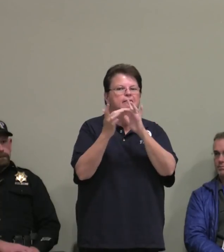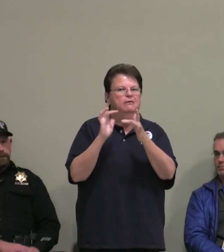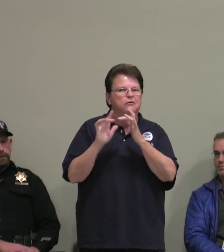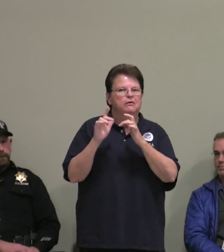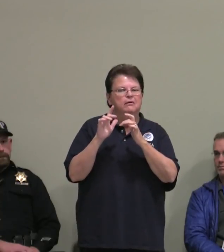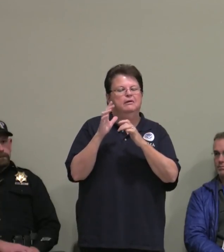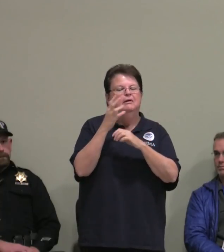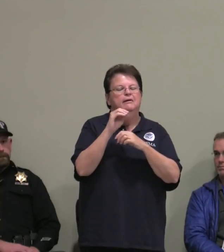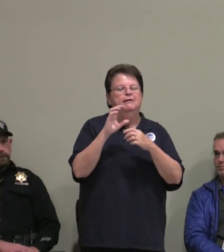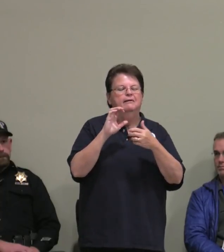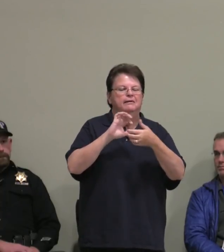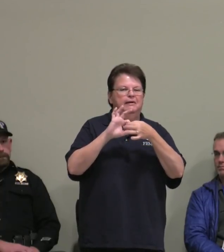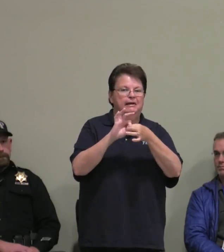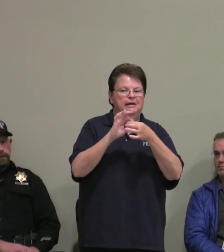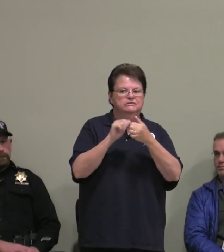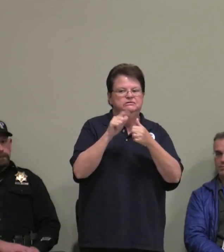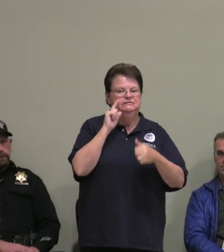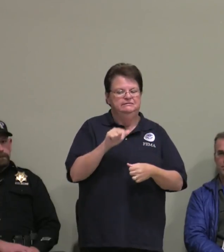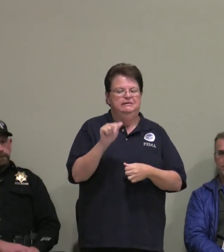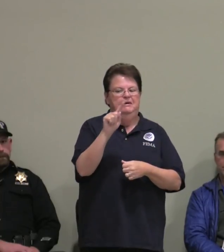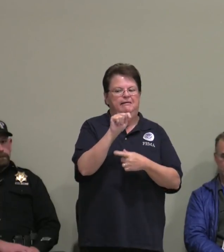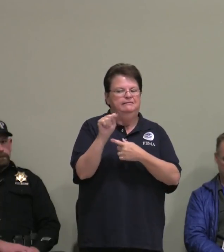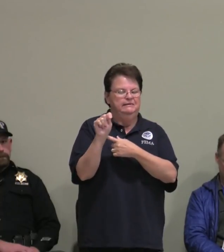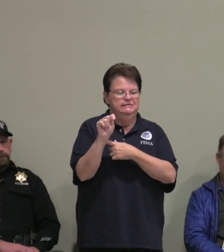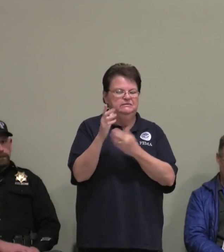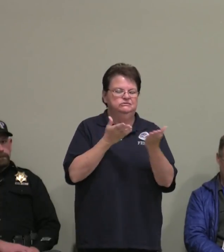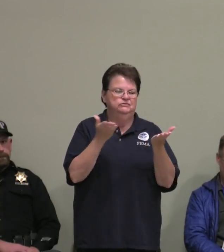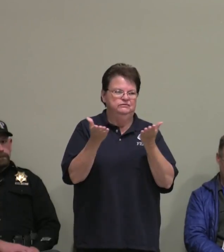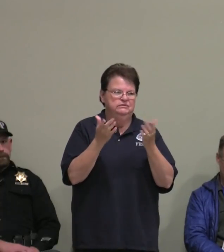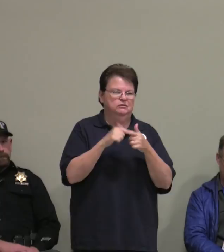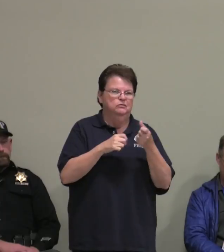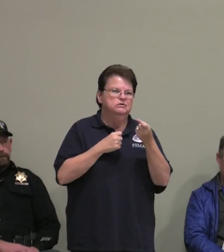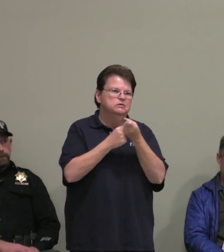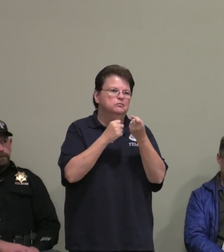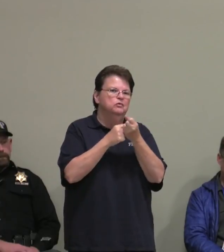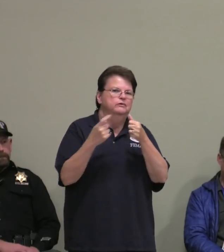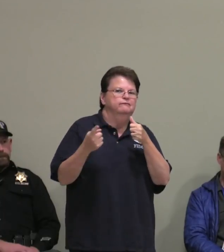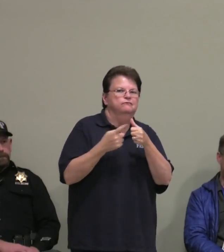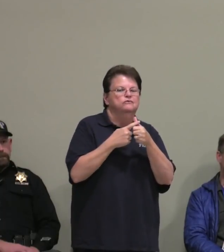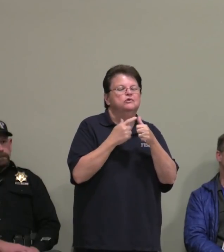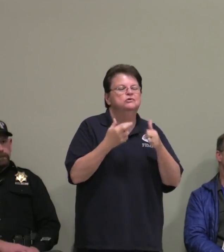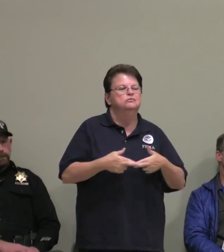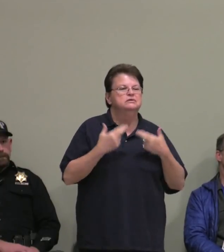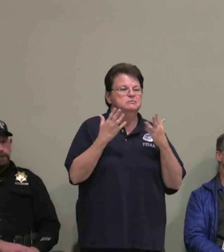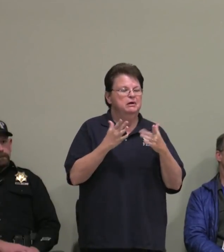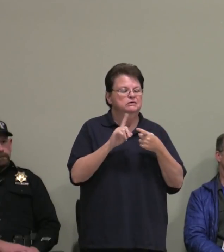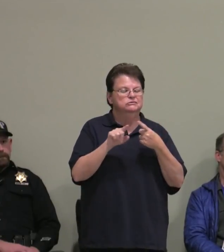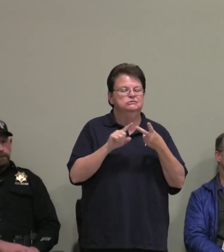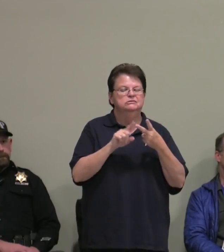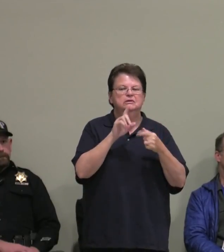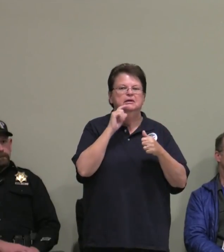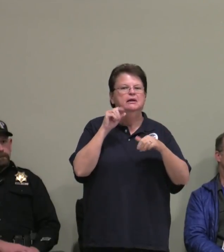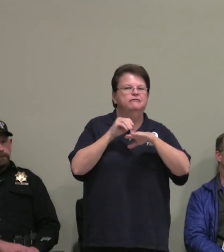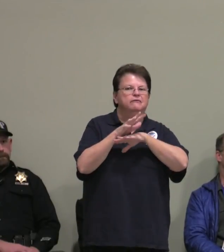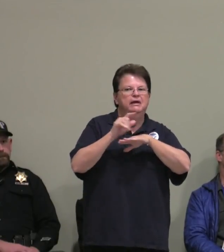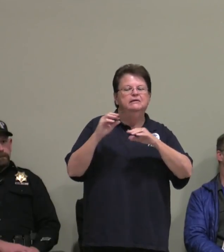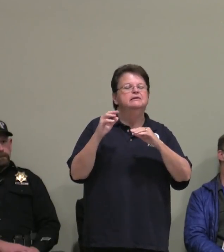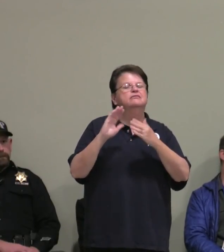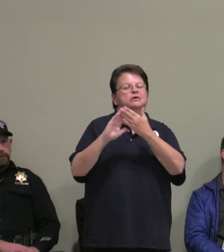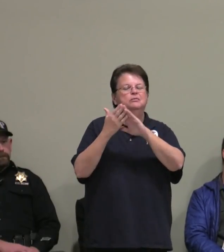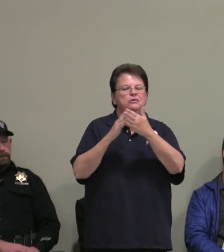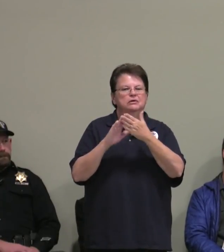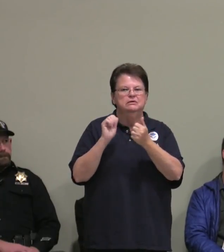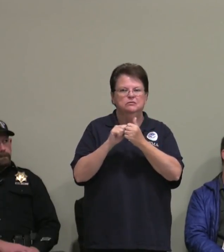as conditions allowed. We supported first responders, our customers, and affected communities with